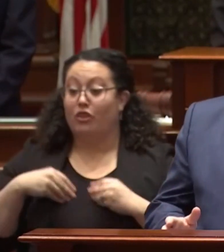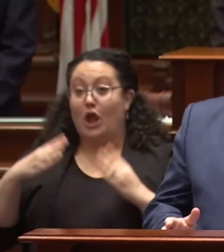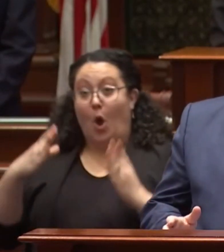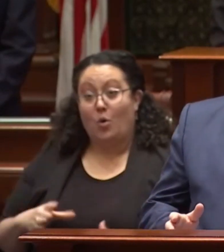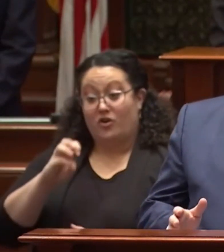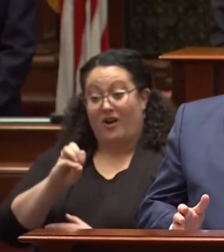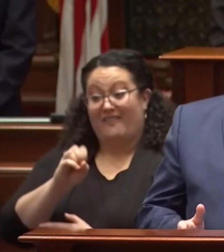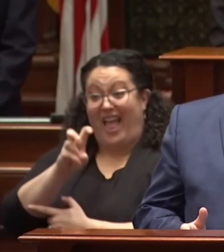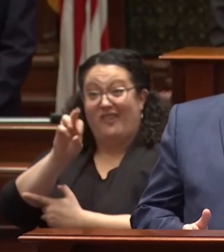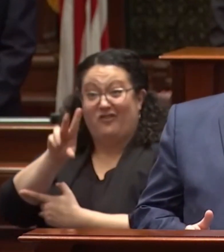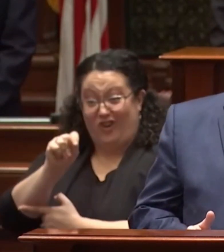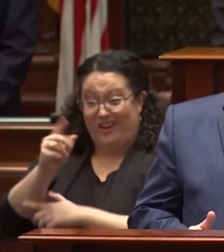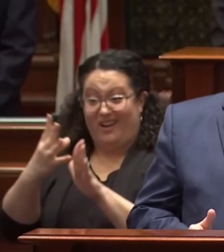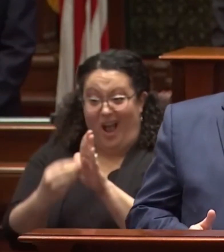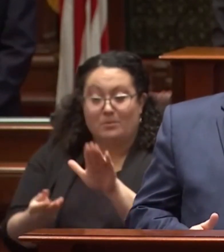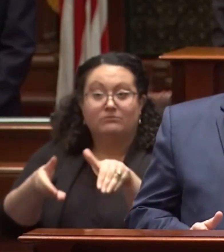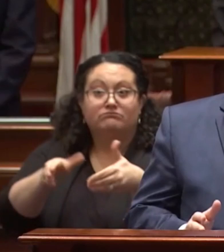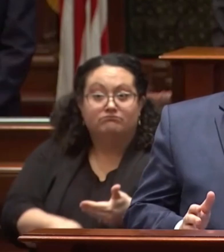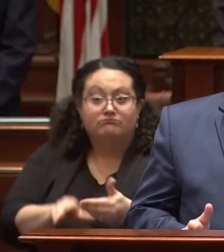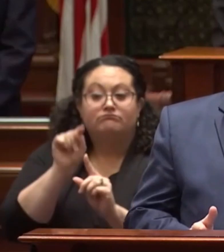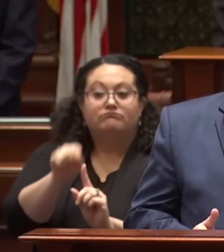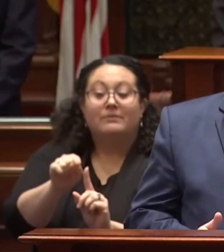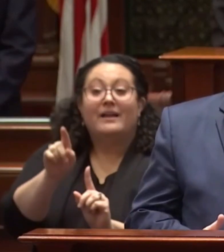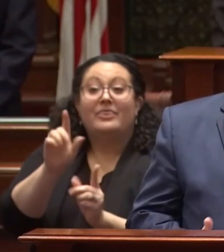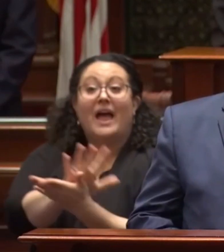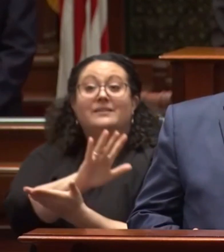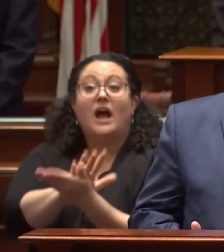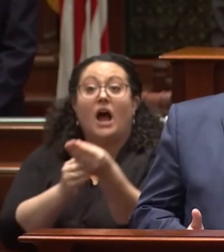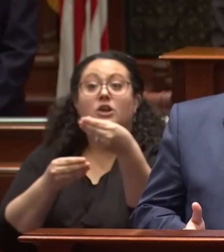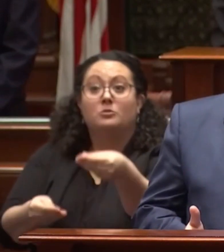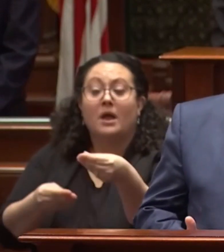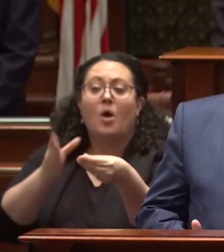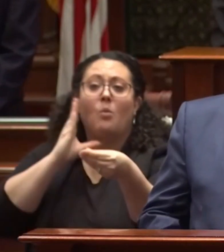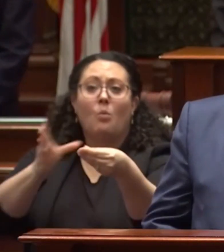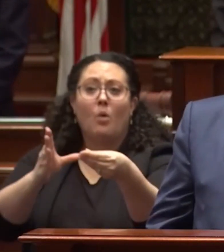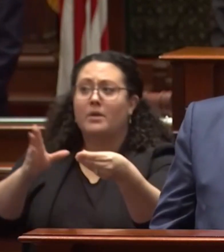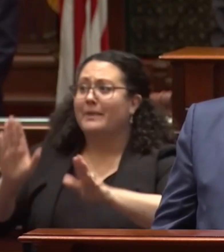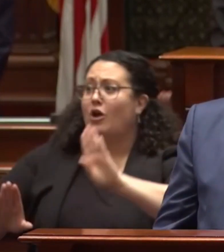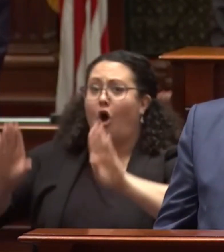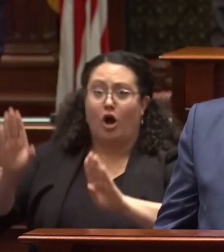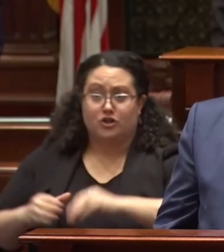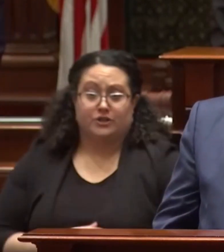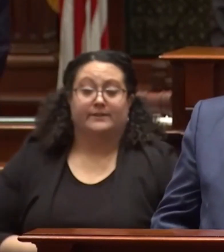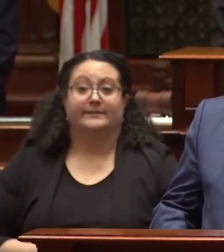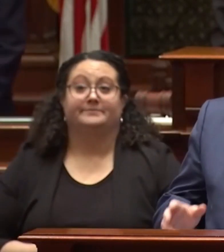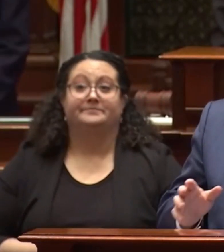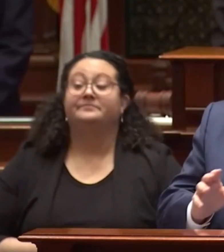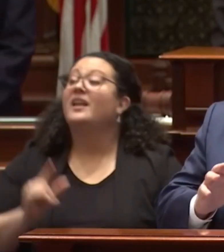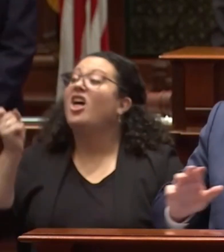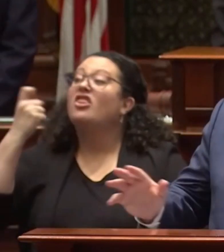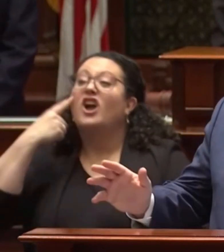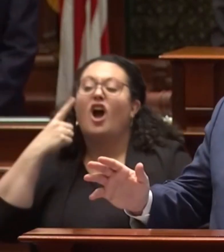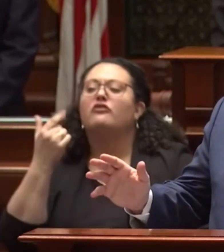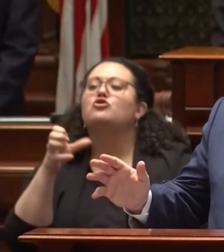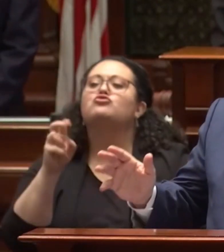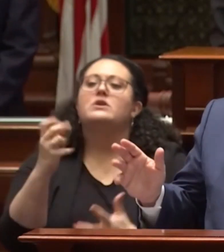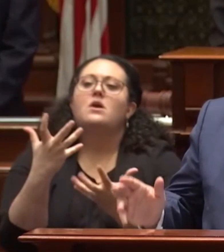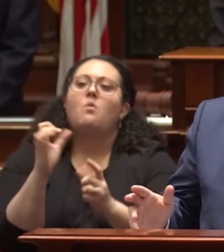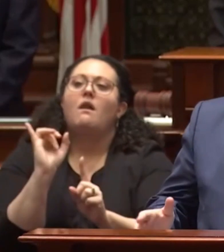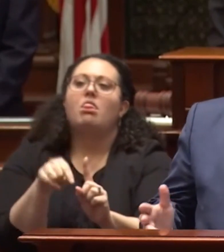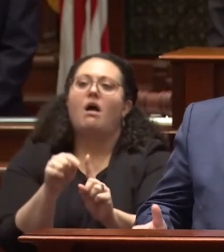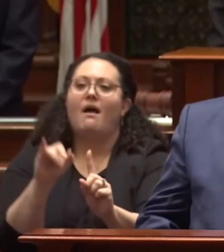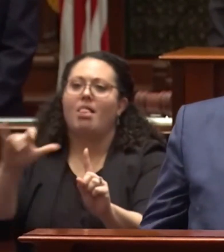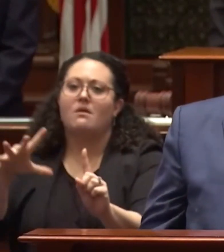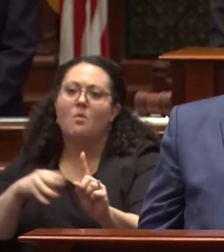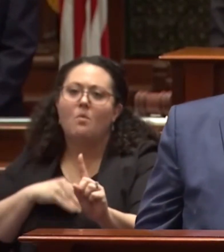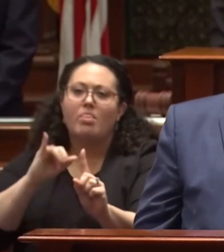the Everett copy had passed away, and the document was likely to be auctioned off. Governor Green desperately wanted